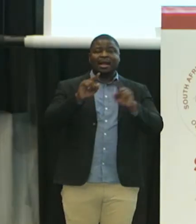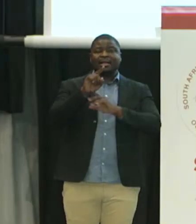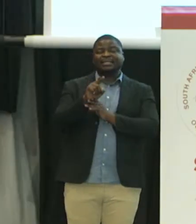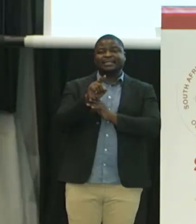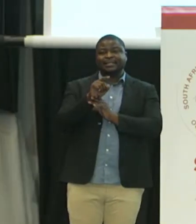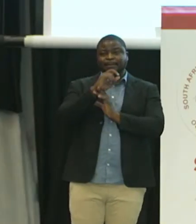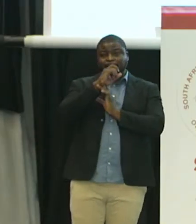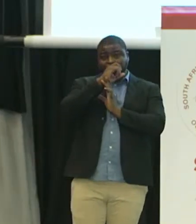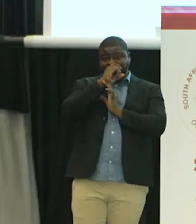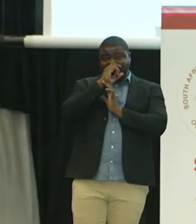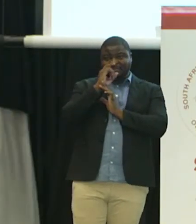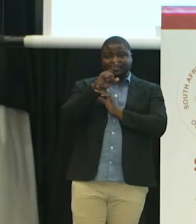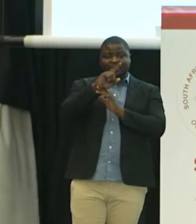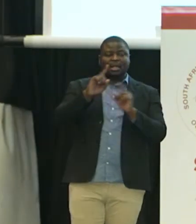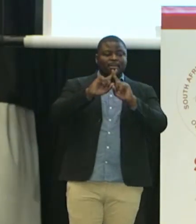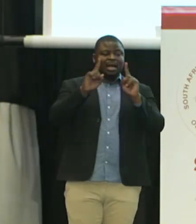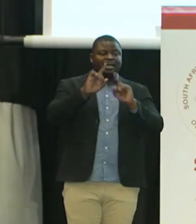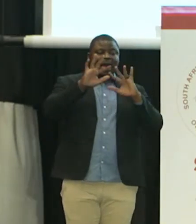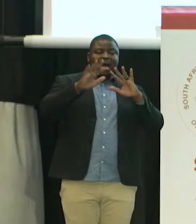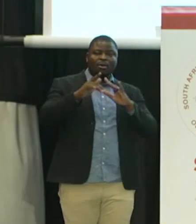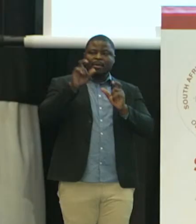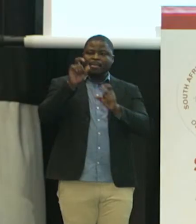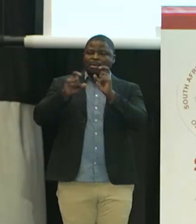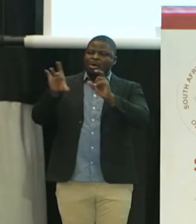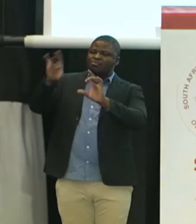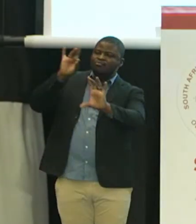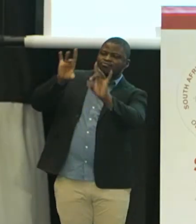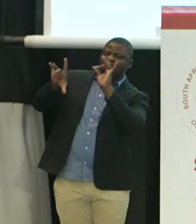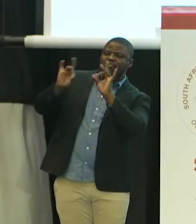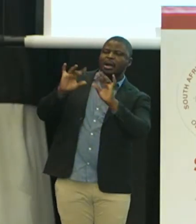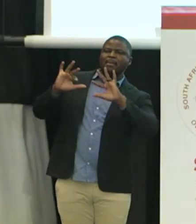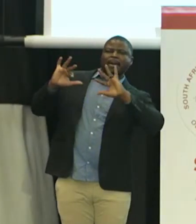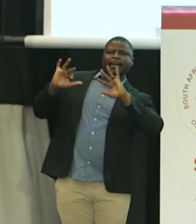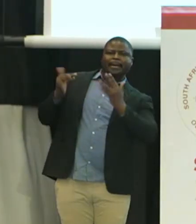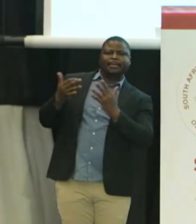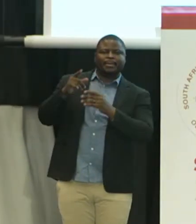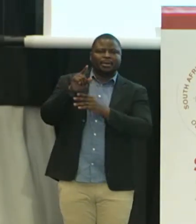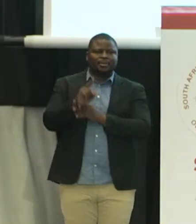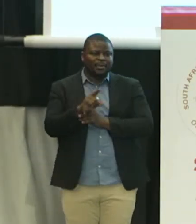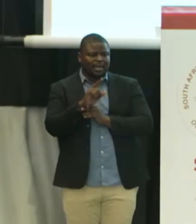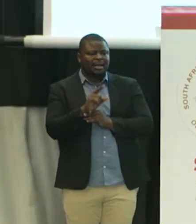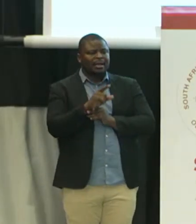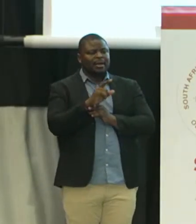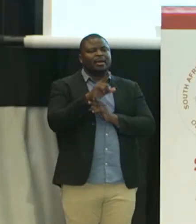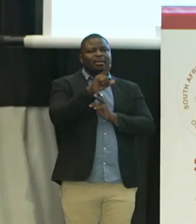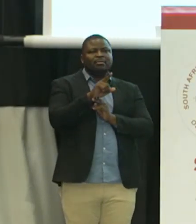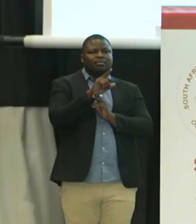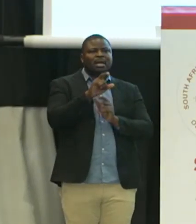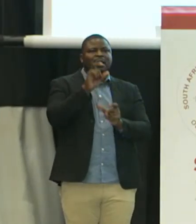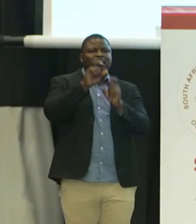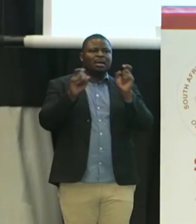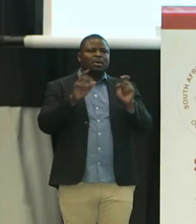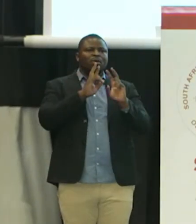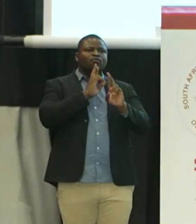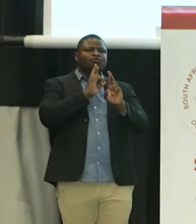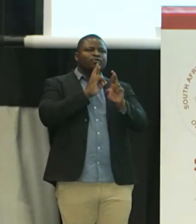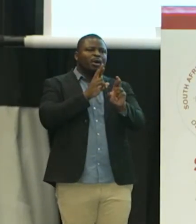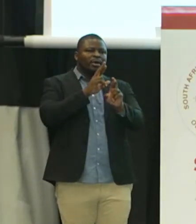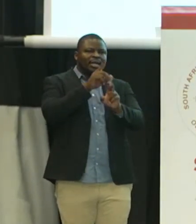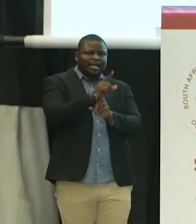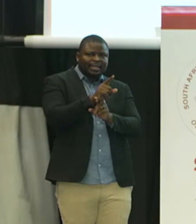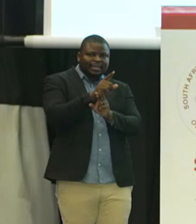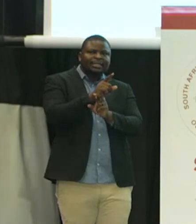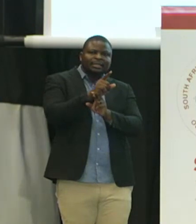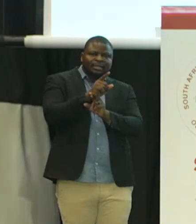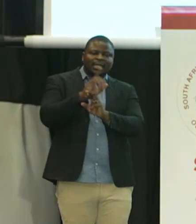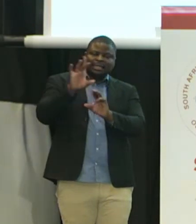we recruit people into the survey is through a technique called respondent-driven sampling. And